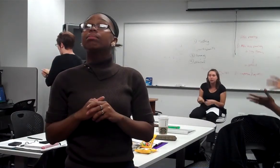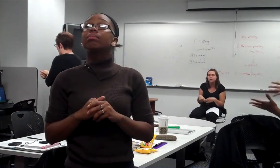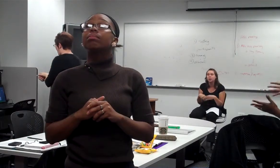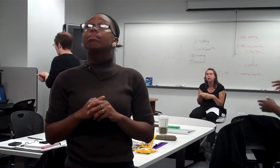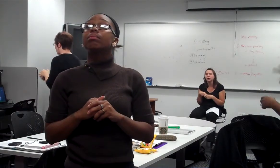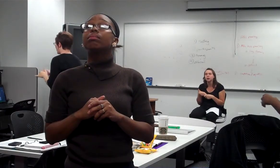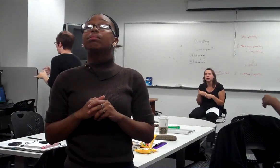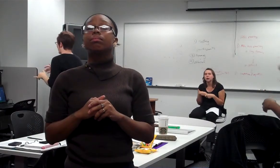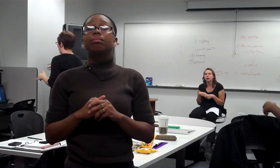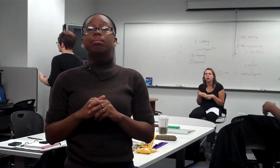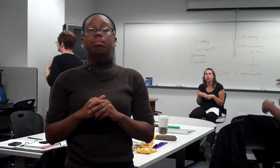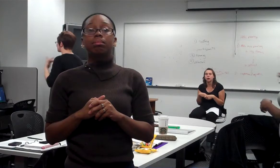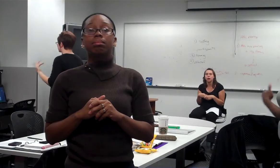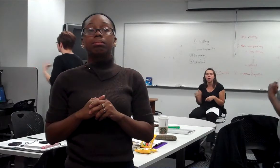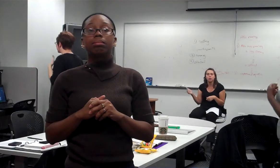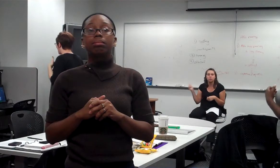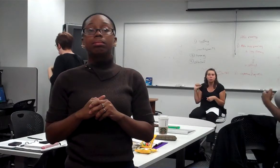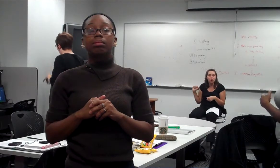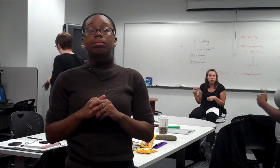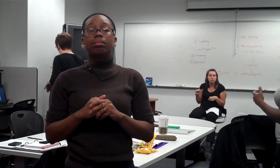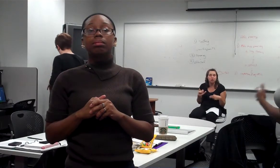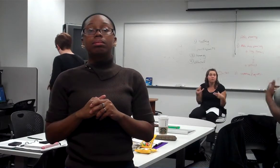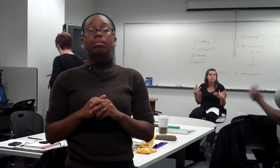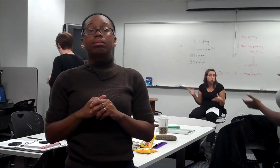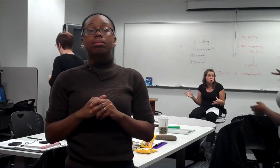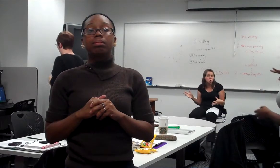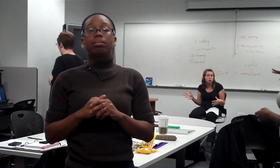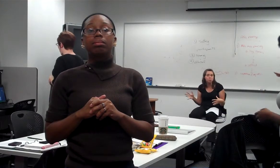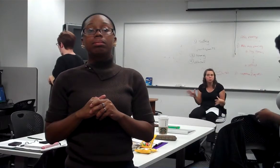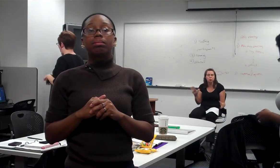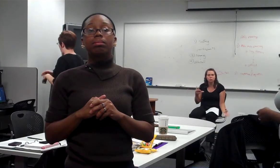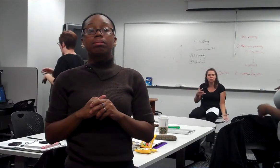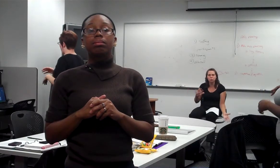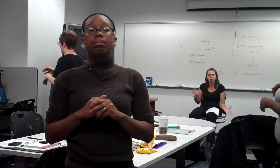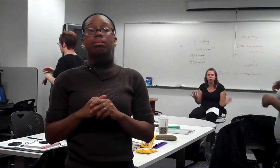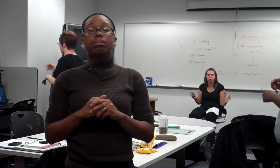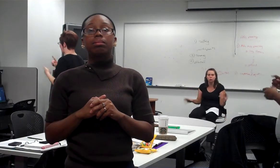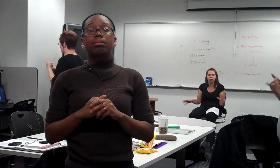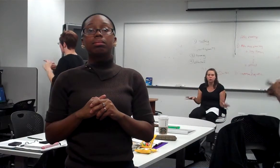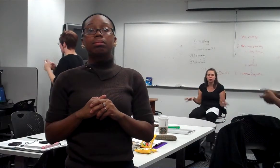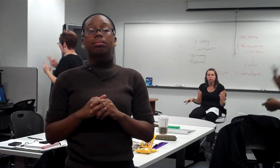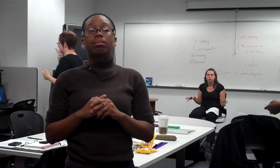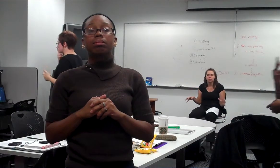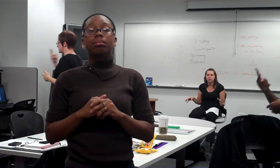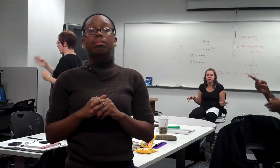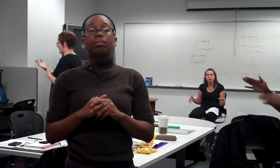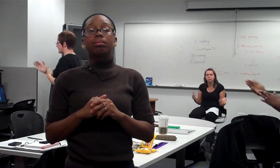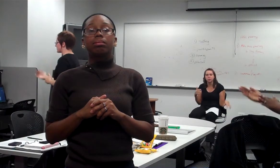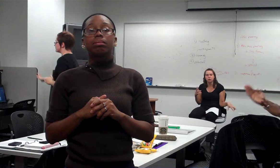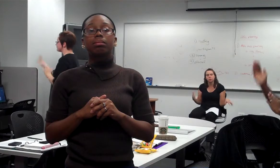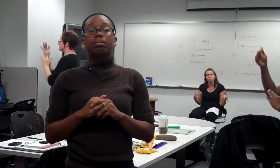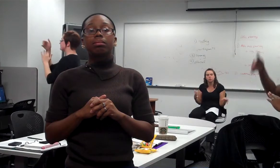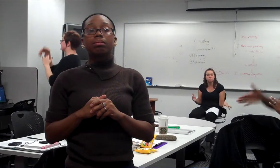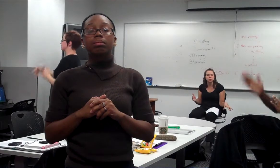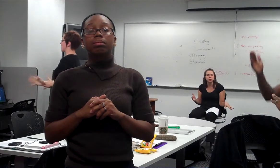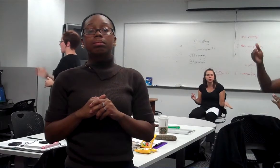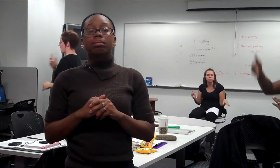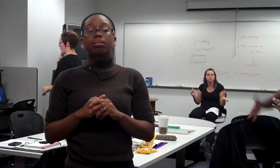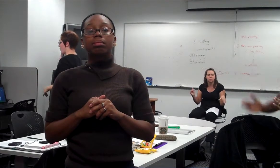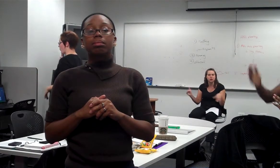excited. And Alan and Brian saw a fish jump. We had a few little mishaps, but nothing really serious. They got